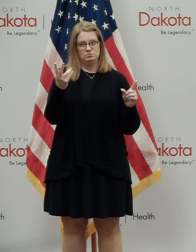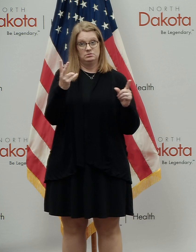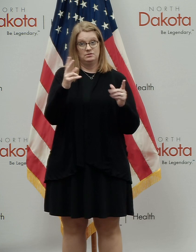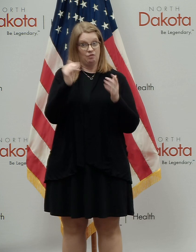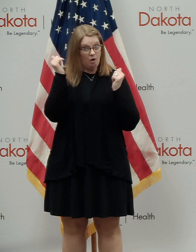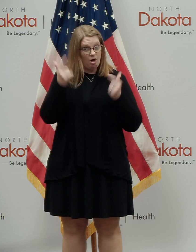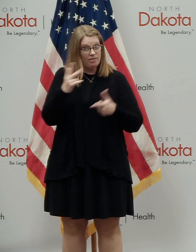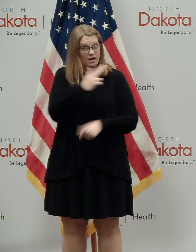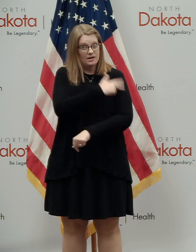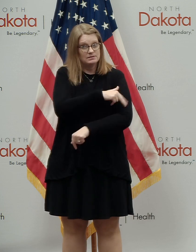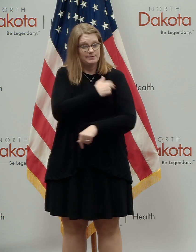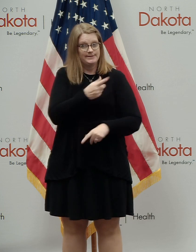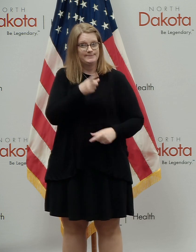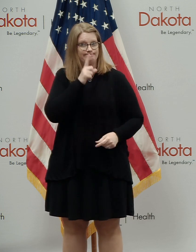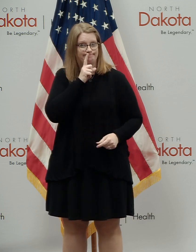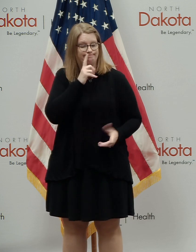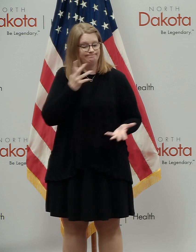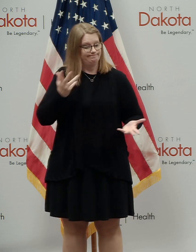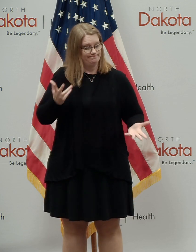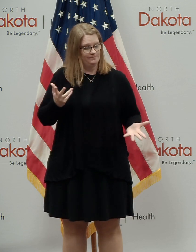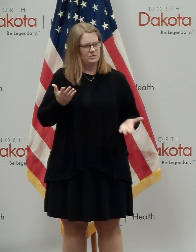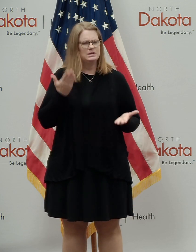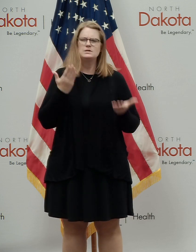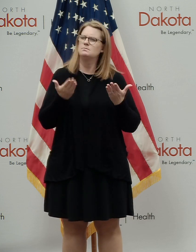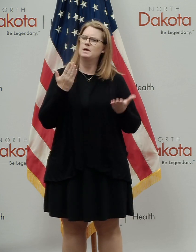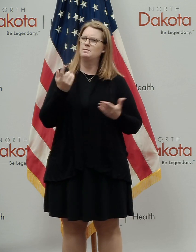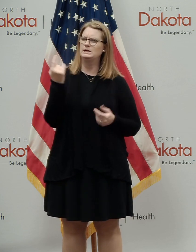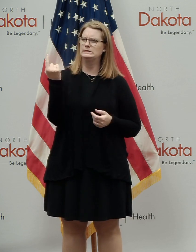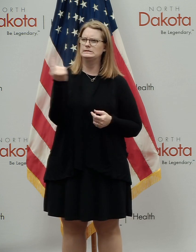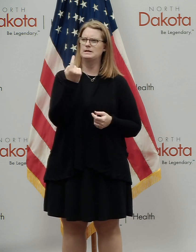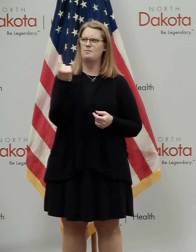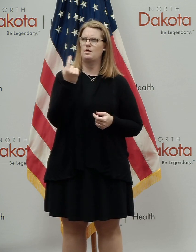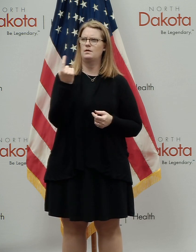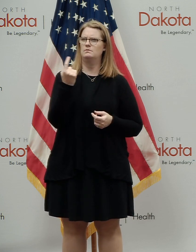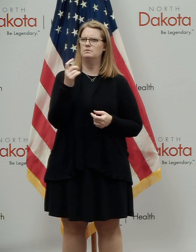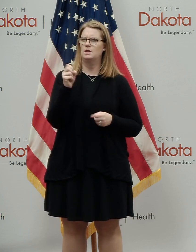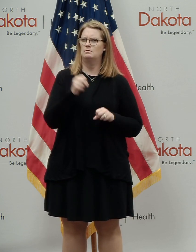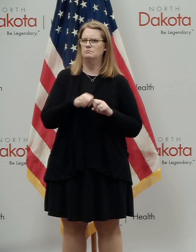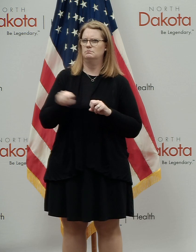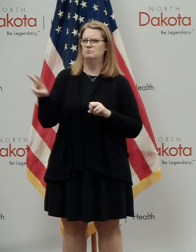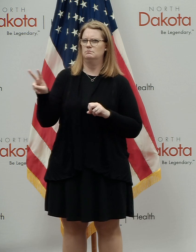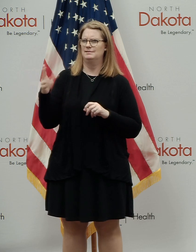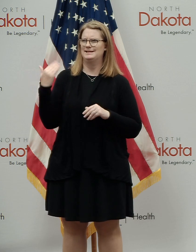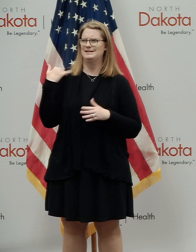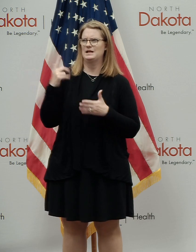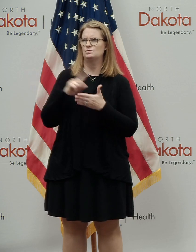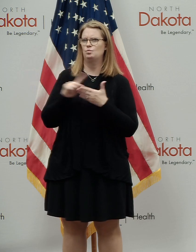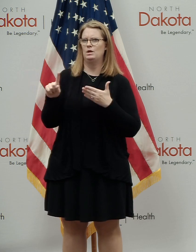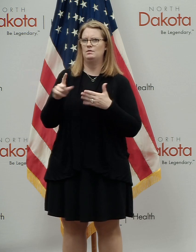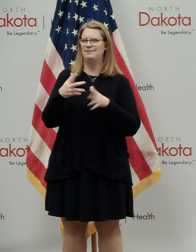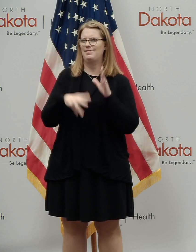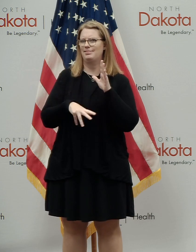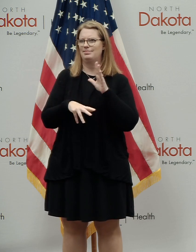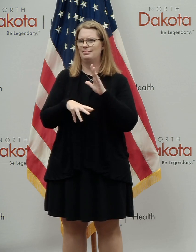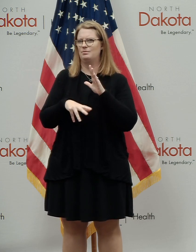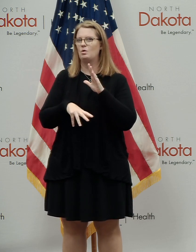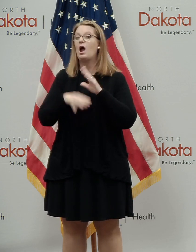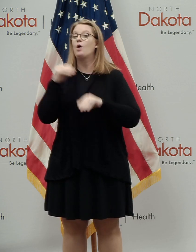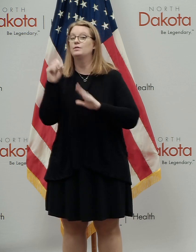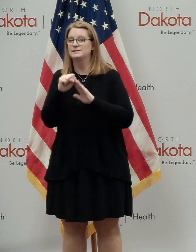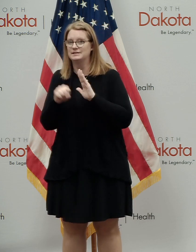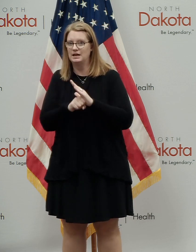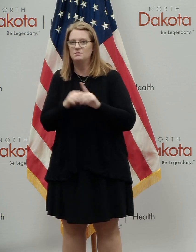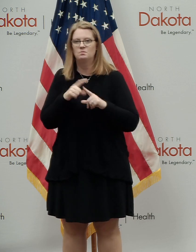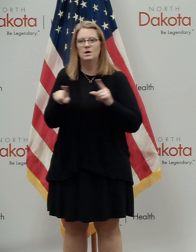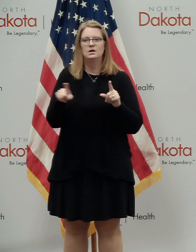all of the hospitals. I do think that there might have been somebody that left maybe within the last week that left the state, but our